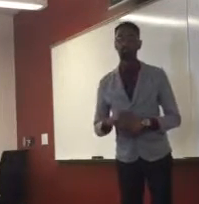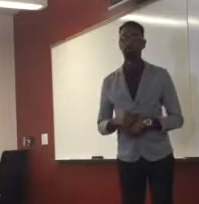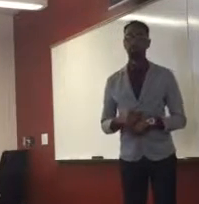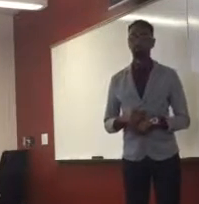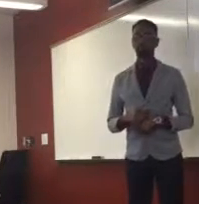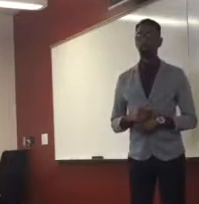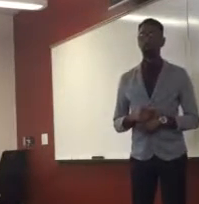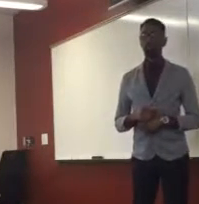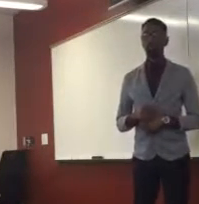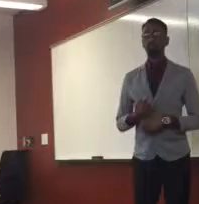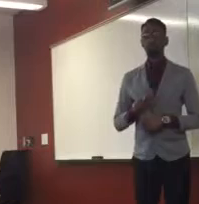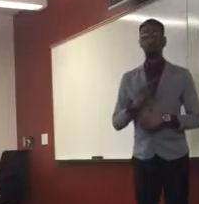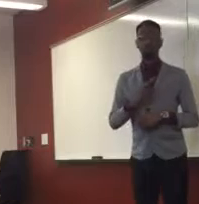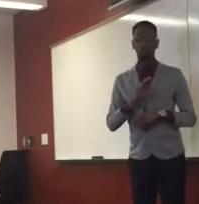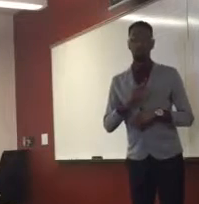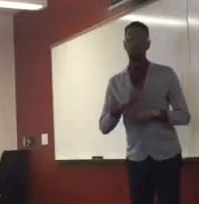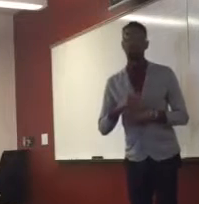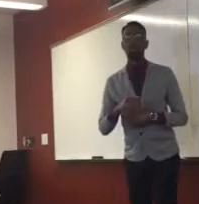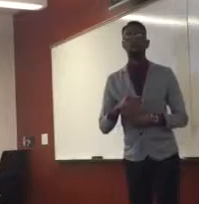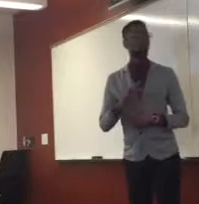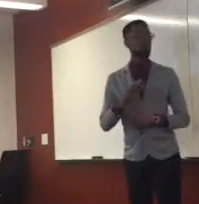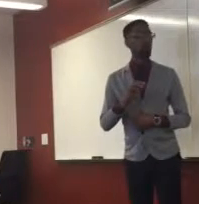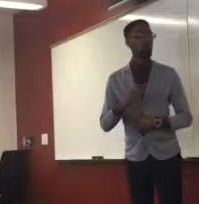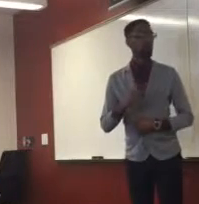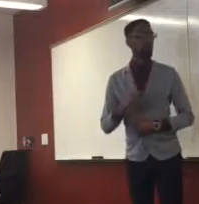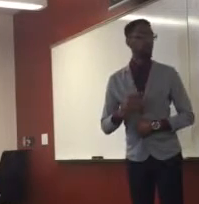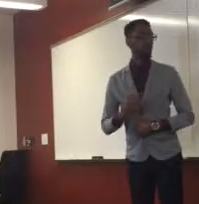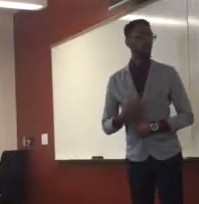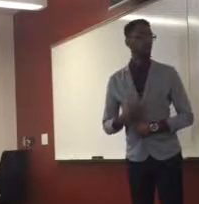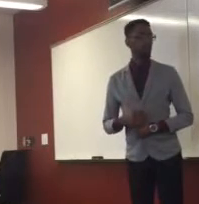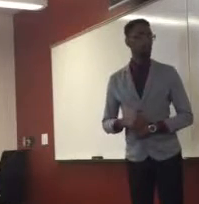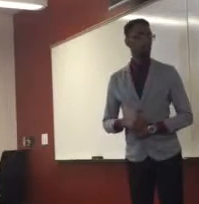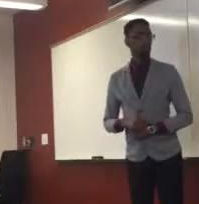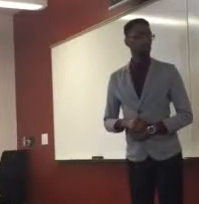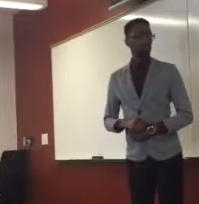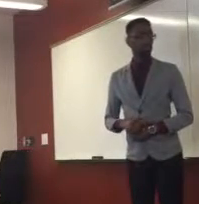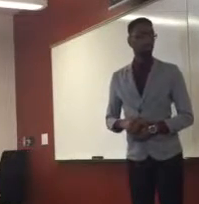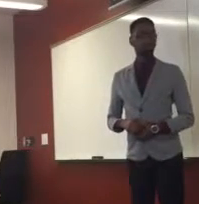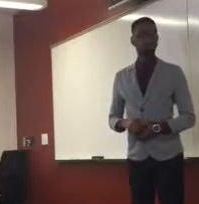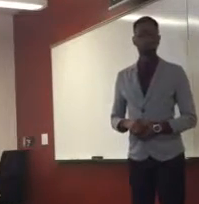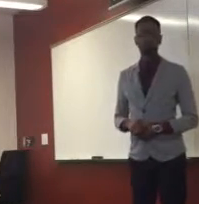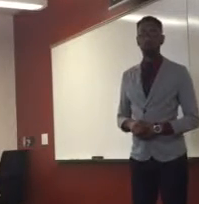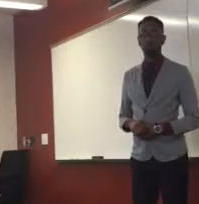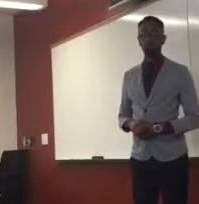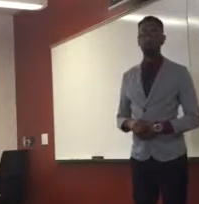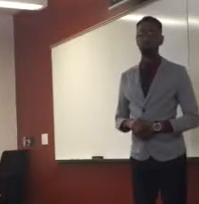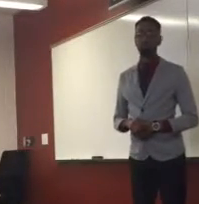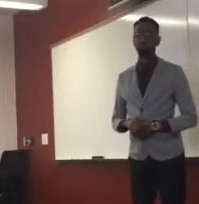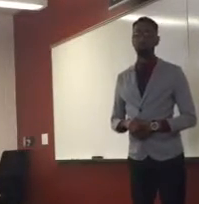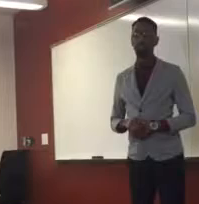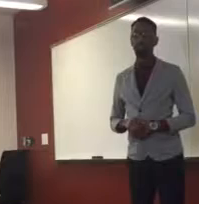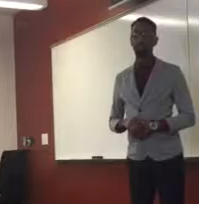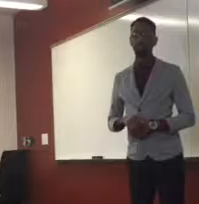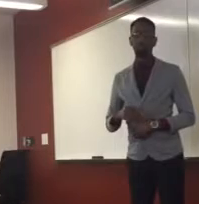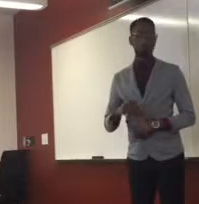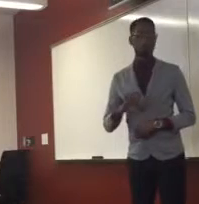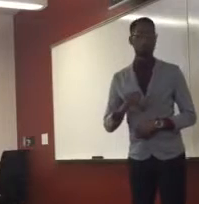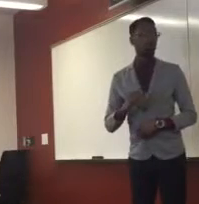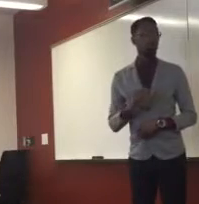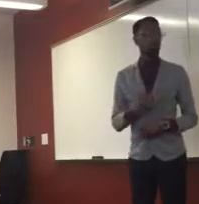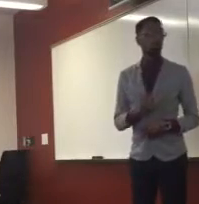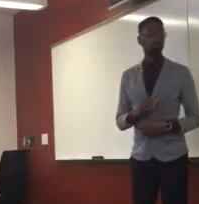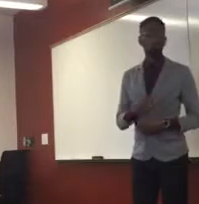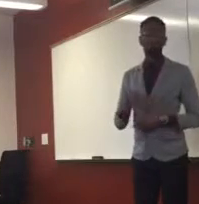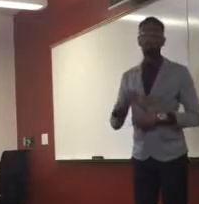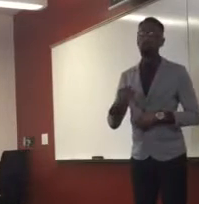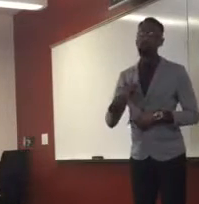Right. But Alanon taught me I'm that. sorry, who was it that died? I didn't give a name because I thought that'd be too